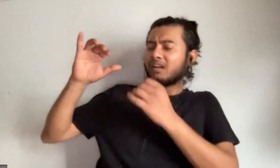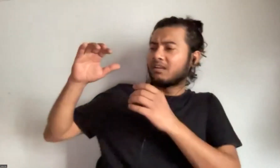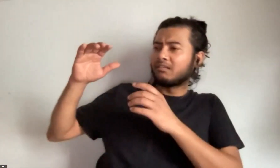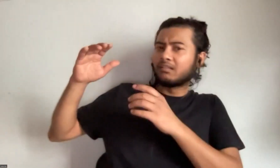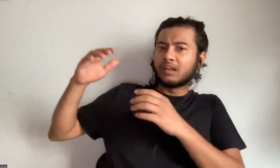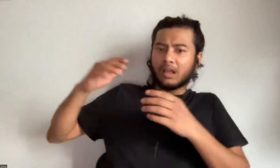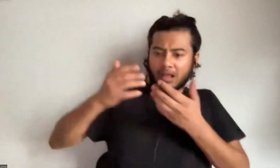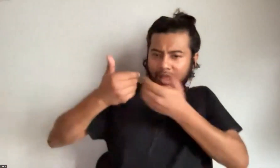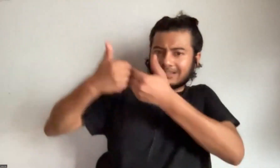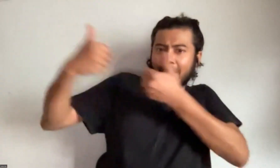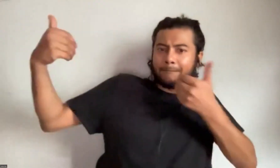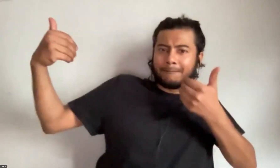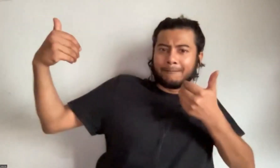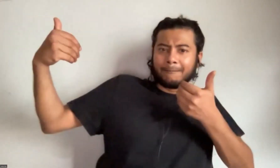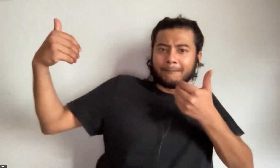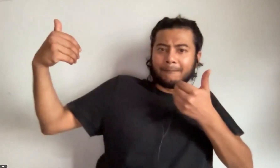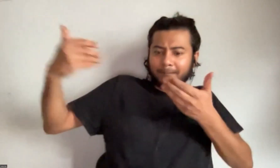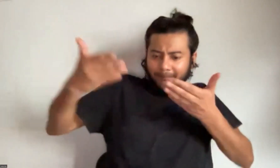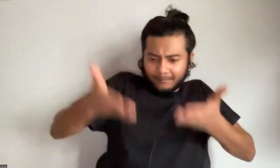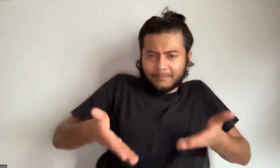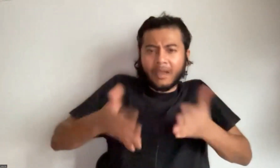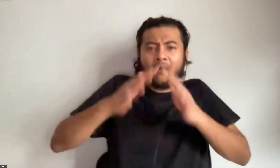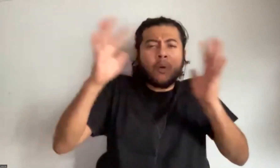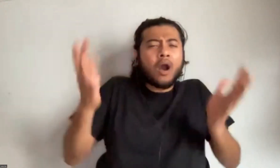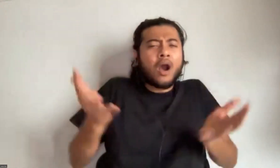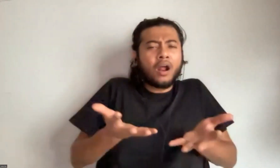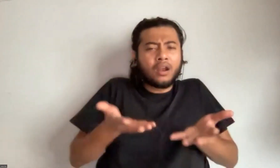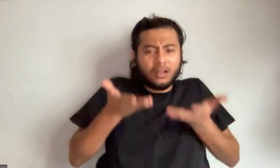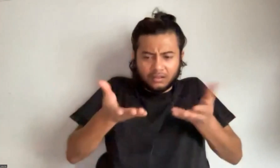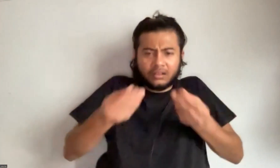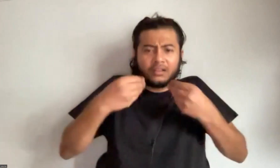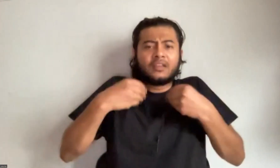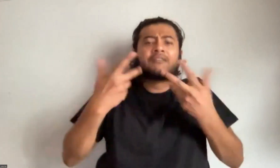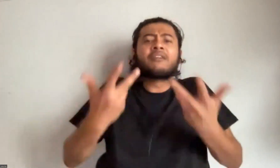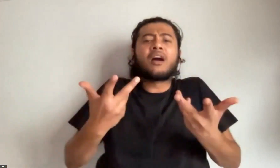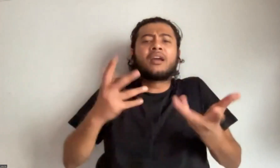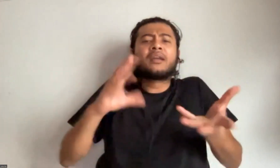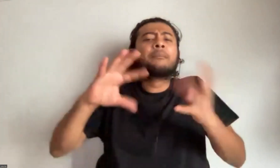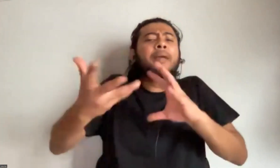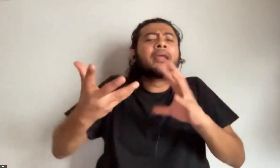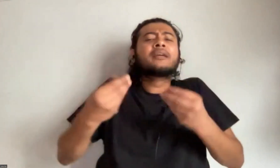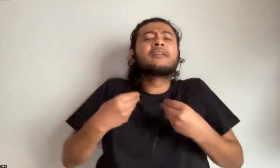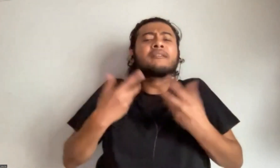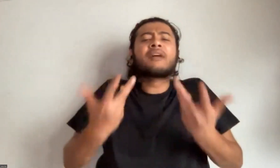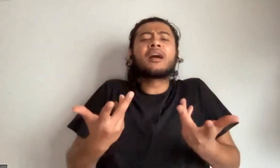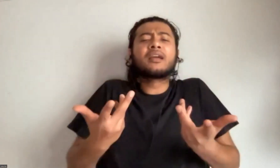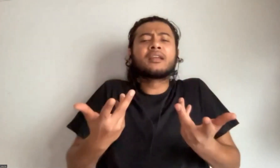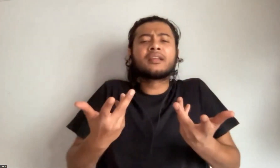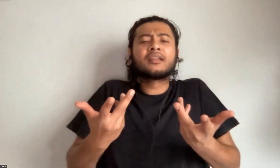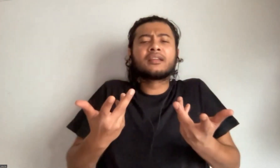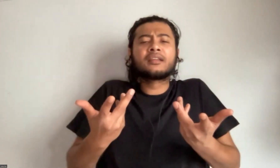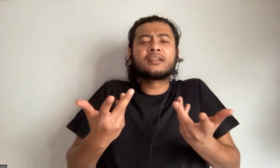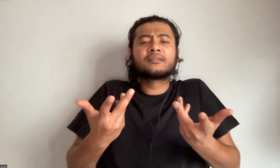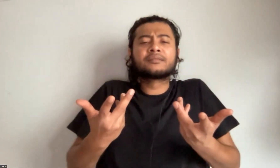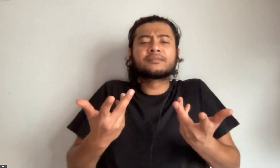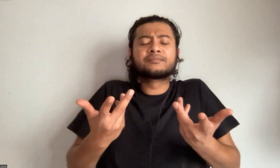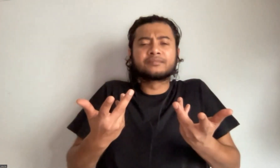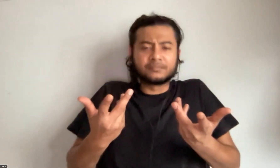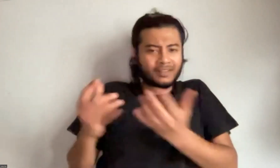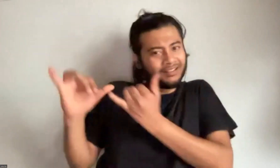We can always live happily with Krishna, right? Then why should we come here? Why should we take birth in this material world and suffer the whole life?